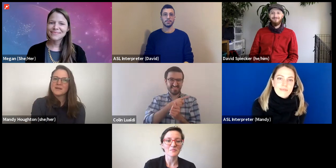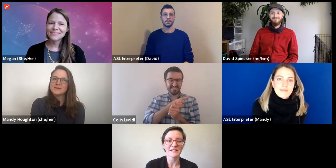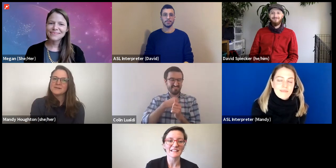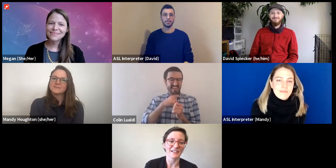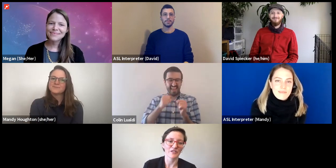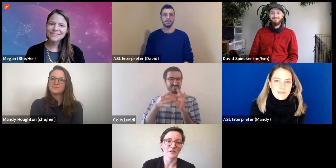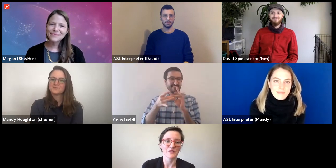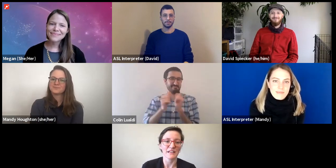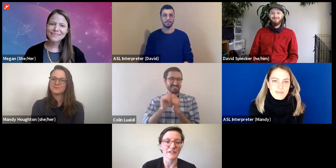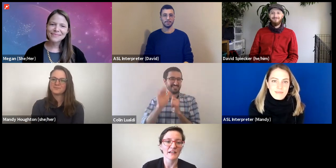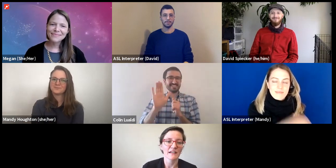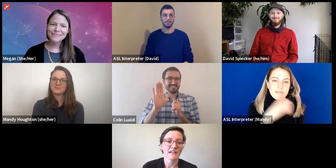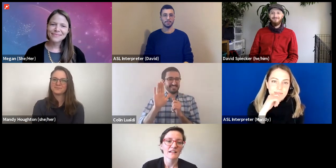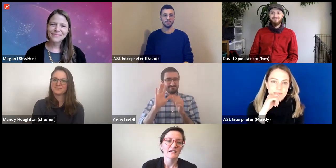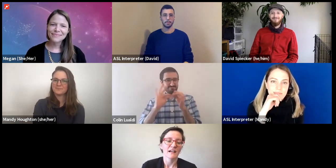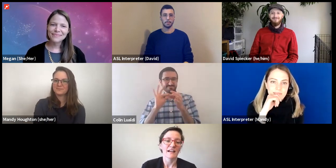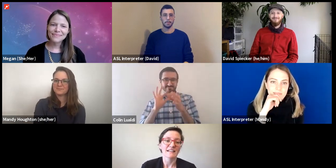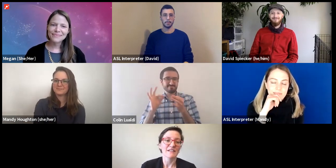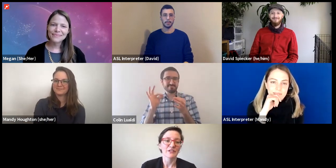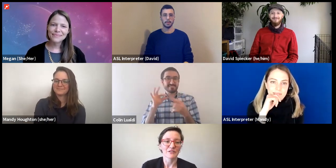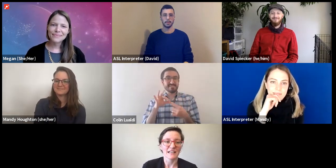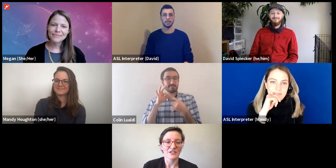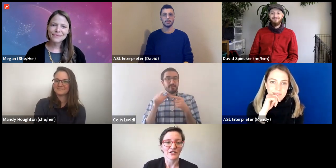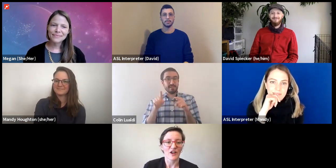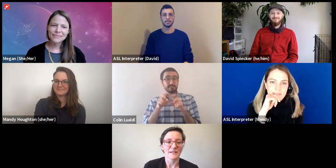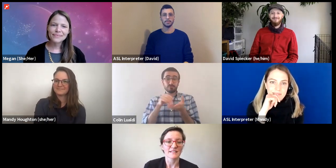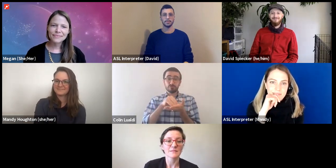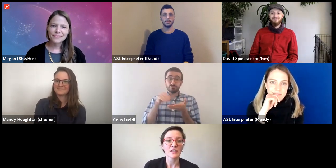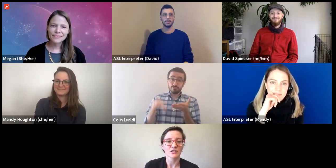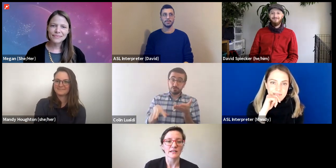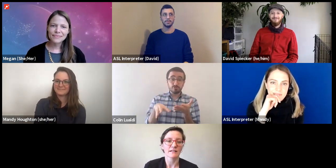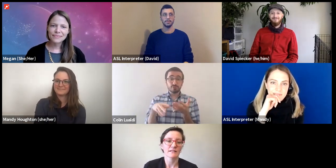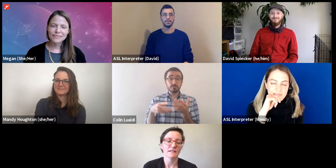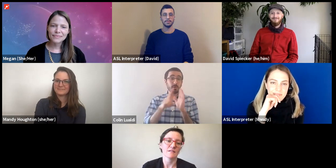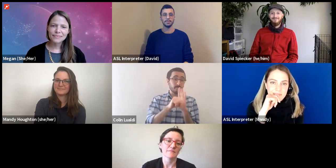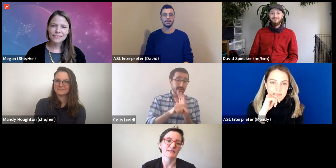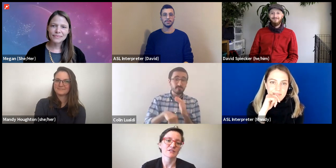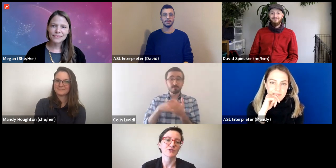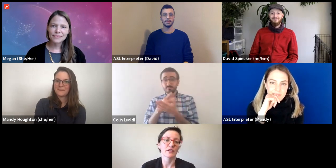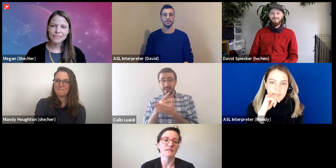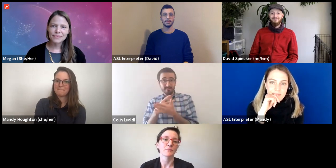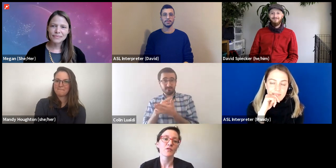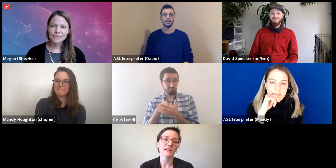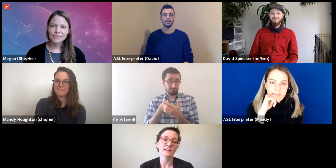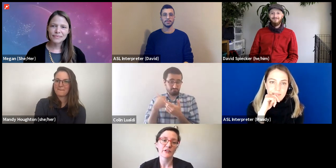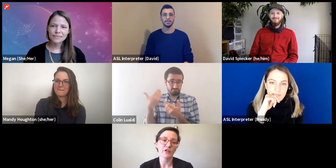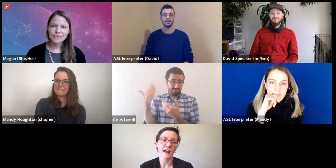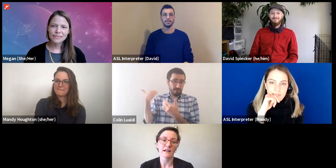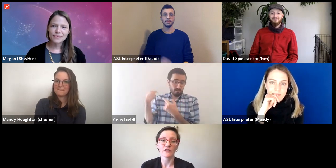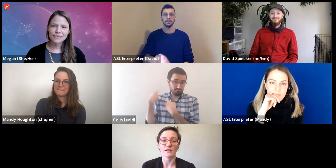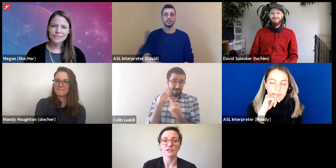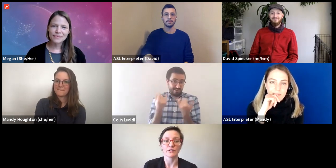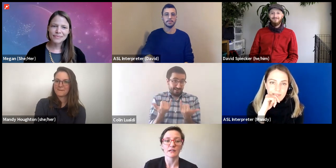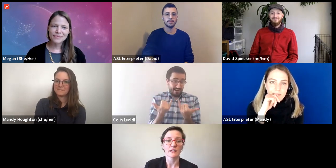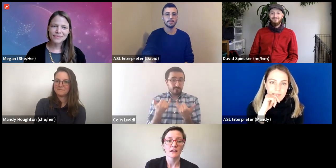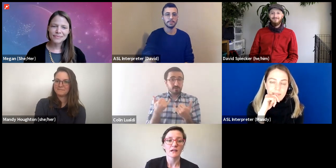Yeah, I completely agree with you, David. I can definitely relate to your comments, especially as a student, both as an undergrad